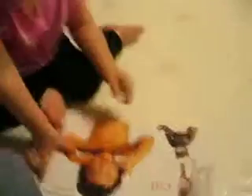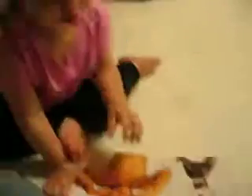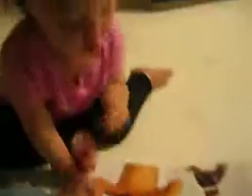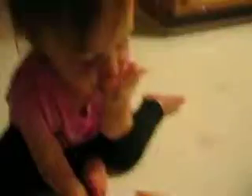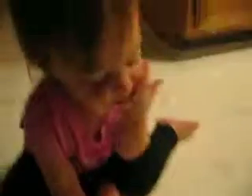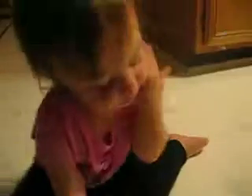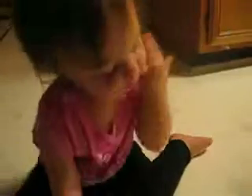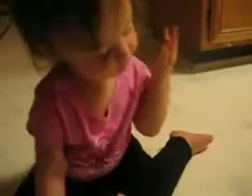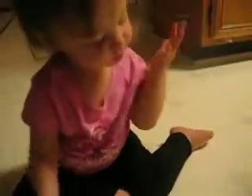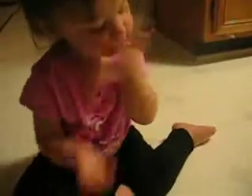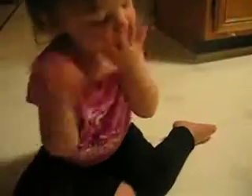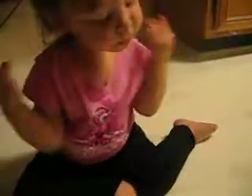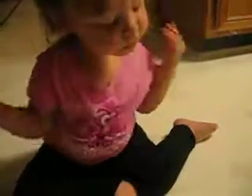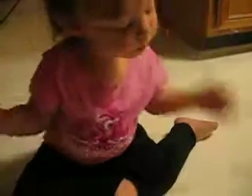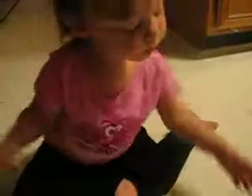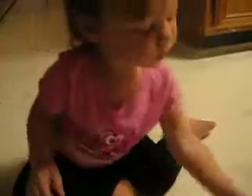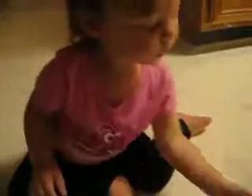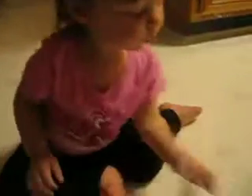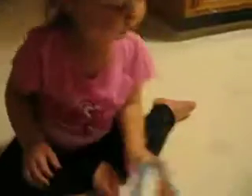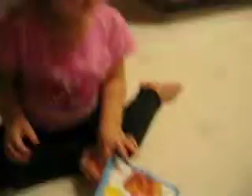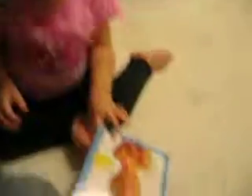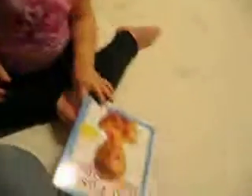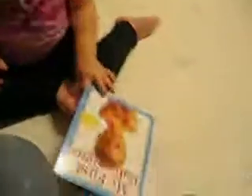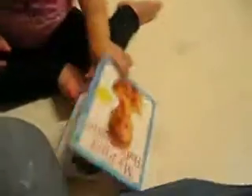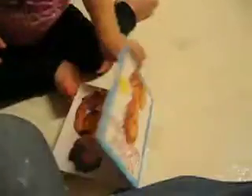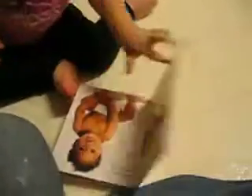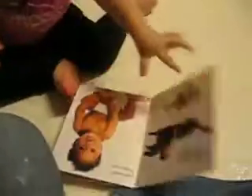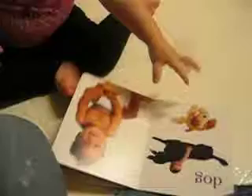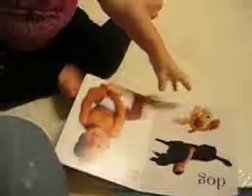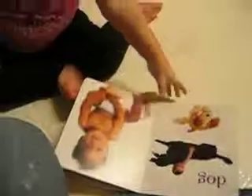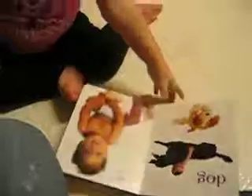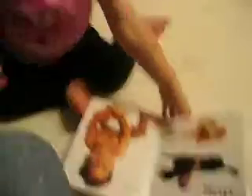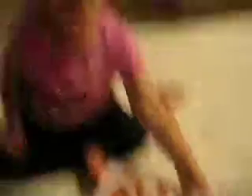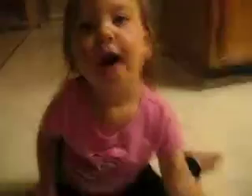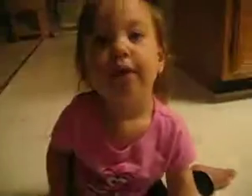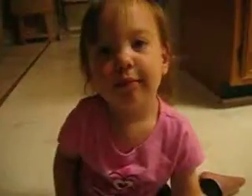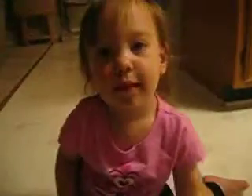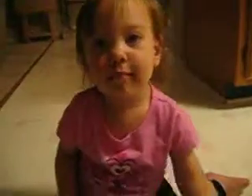Cat. Are we good? Dog.